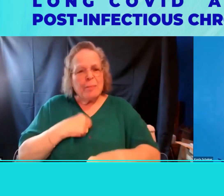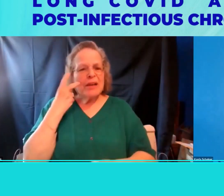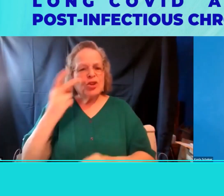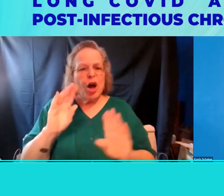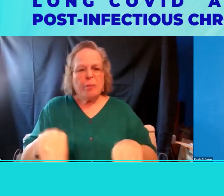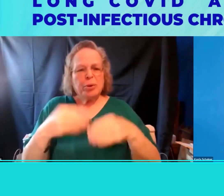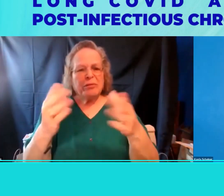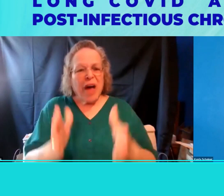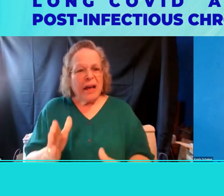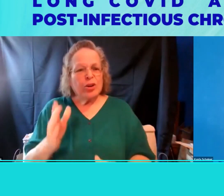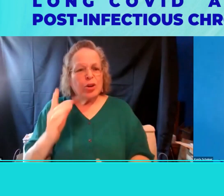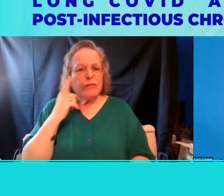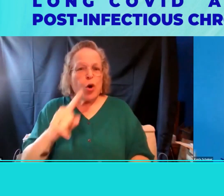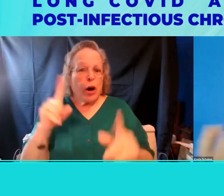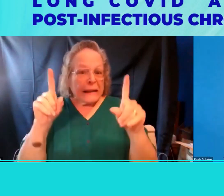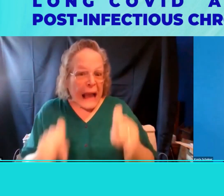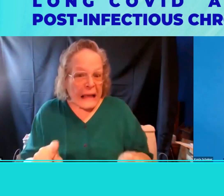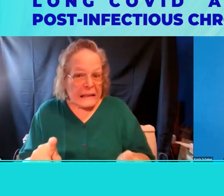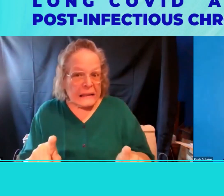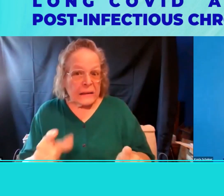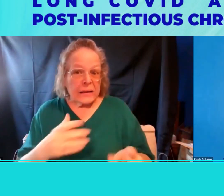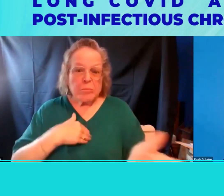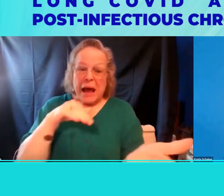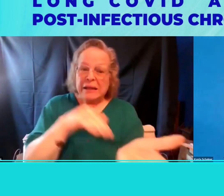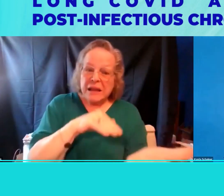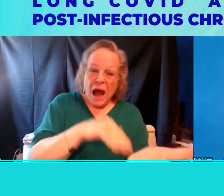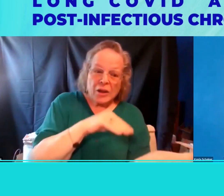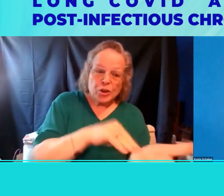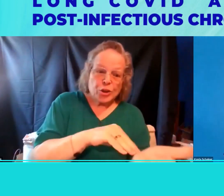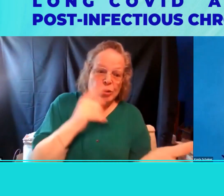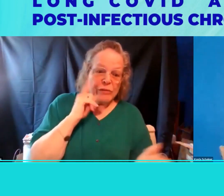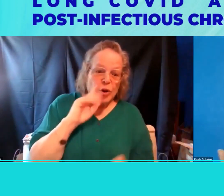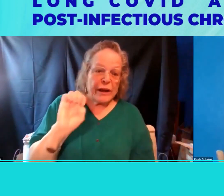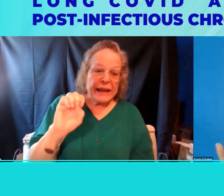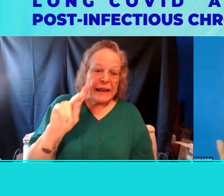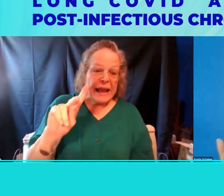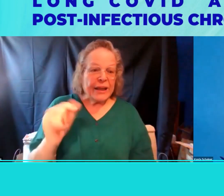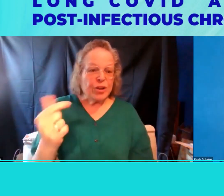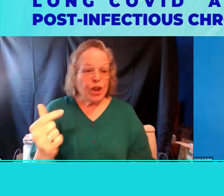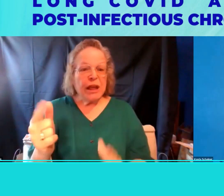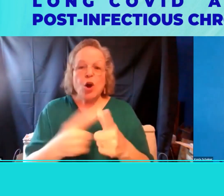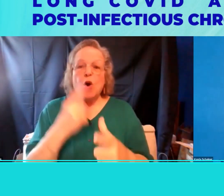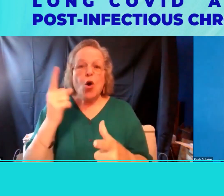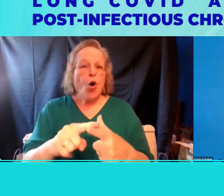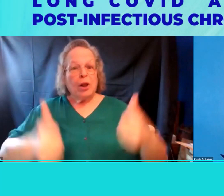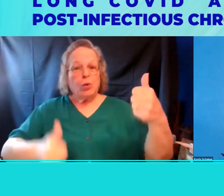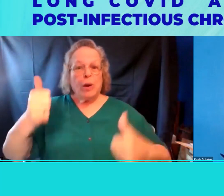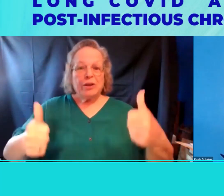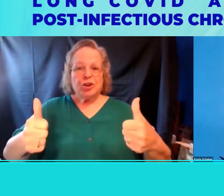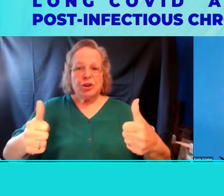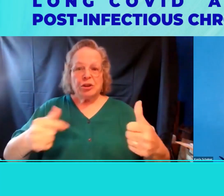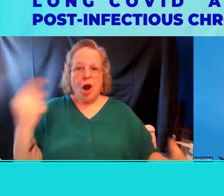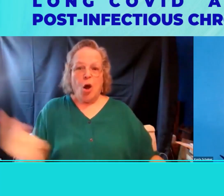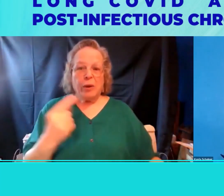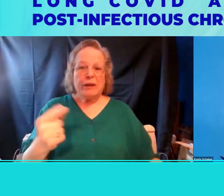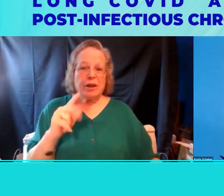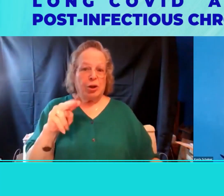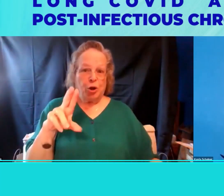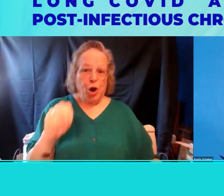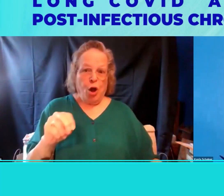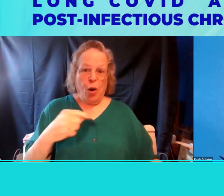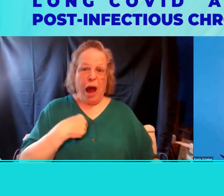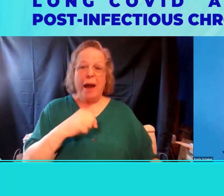for a test, whether it was my doctor for an EKG or a cardiologist who hooked me up